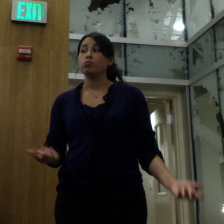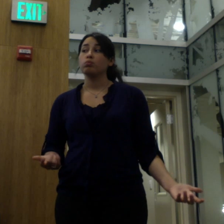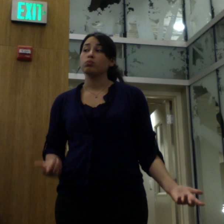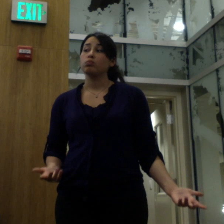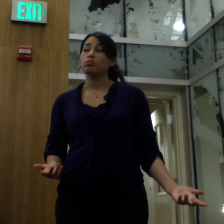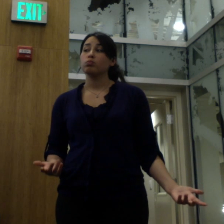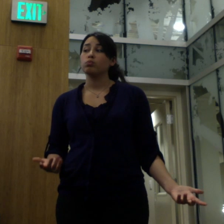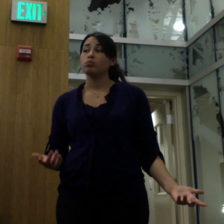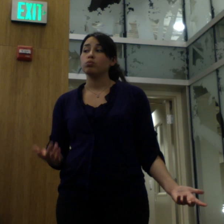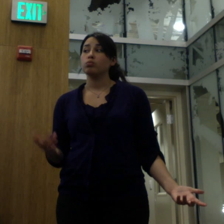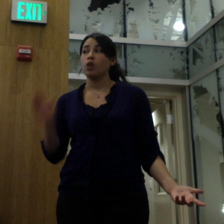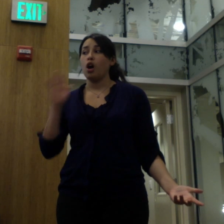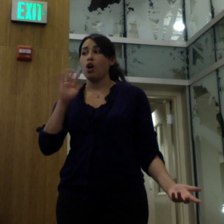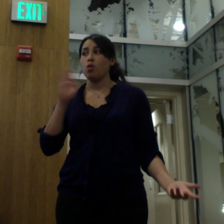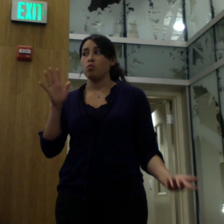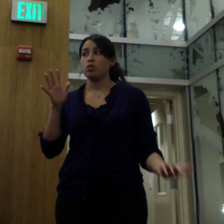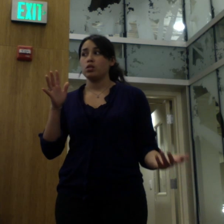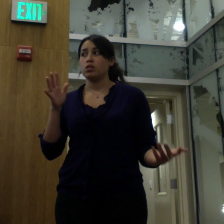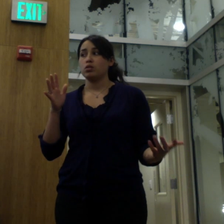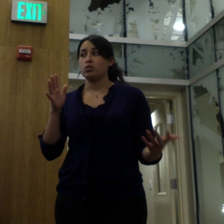I'm going to go through